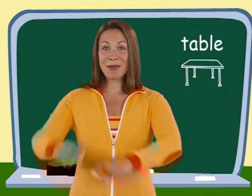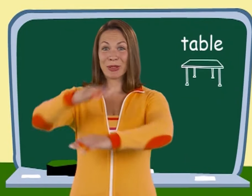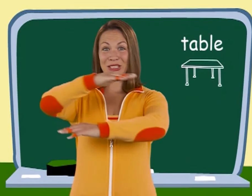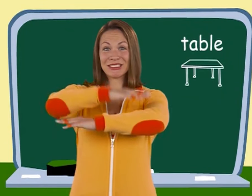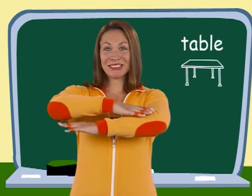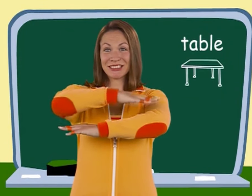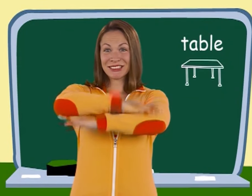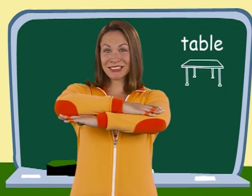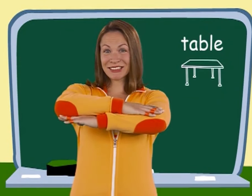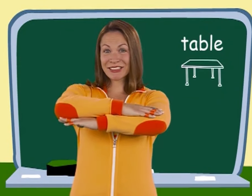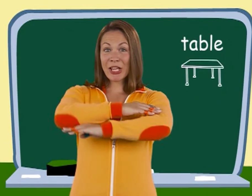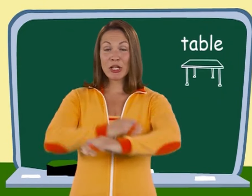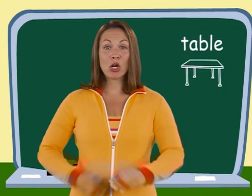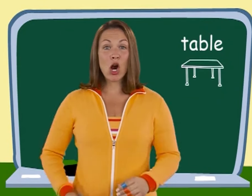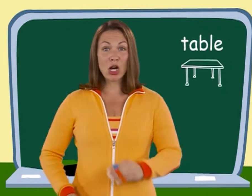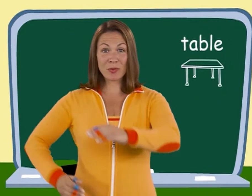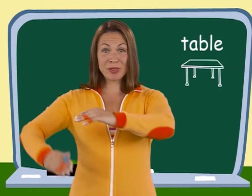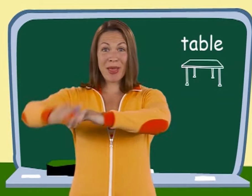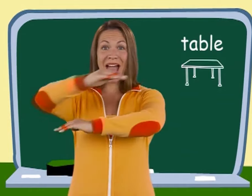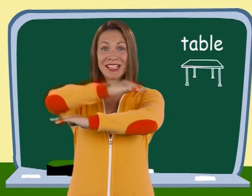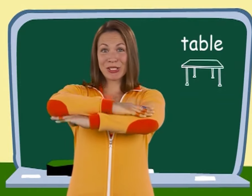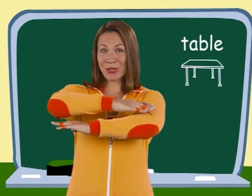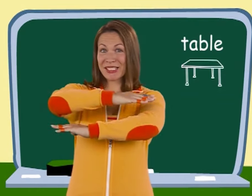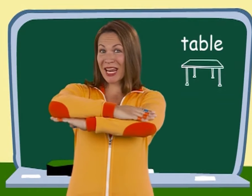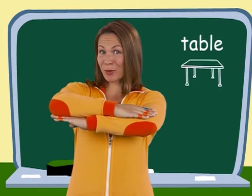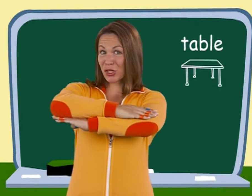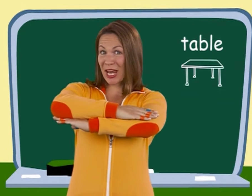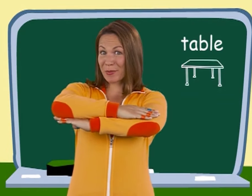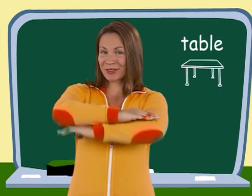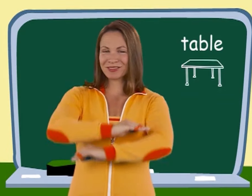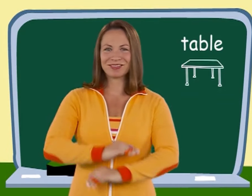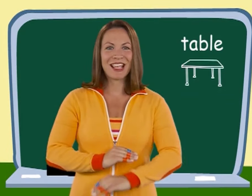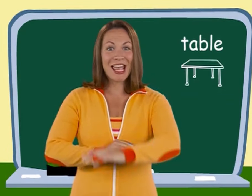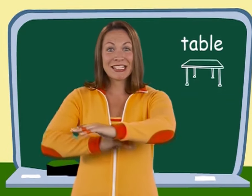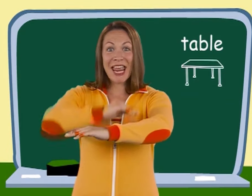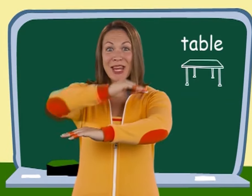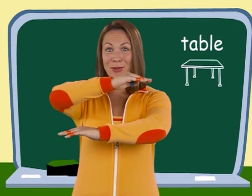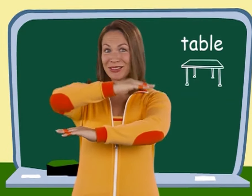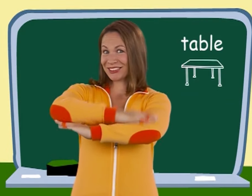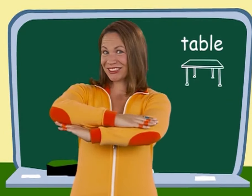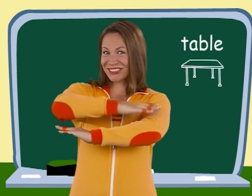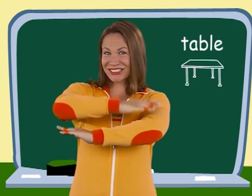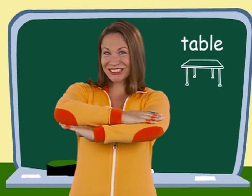Table. Your arms pat into a table shape. Table.